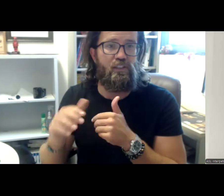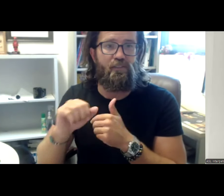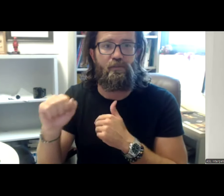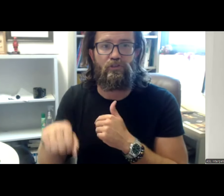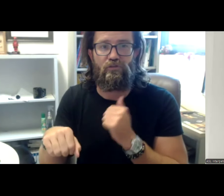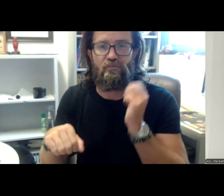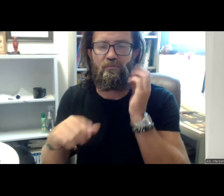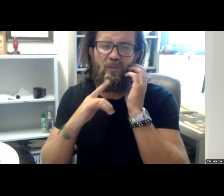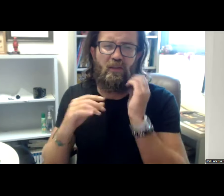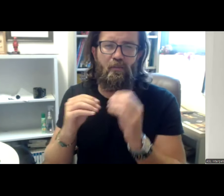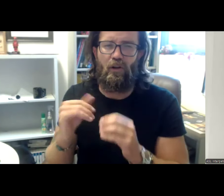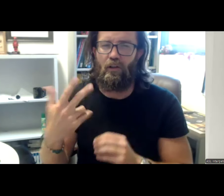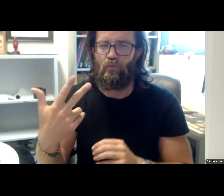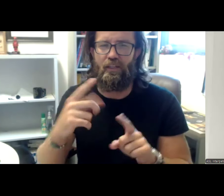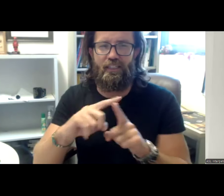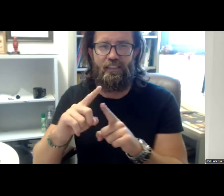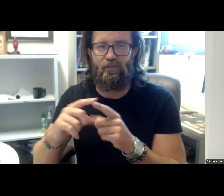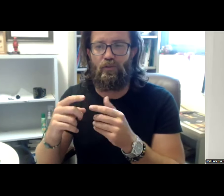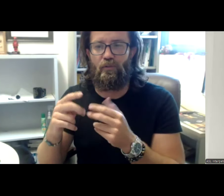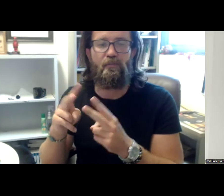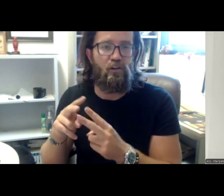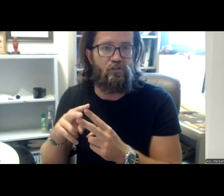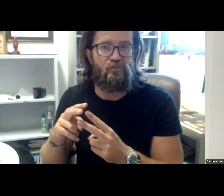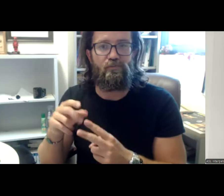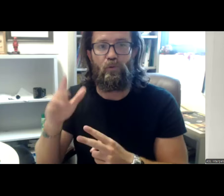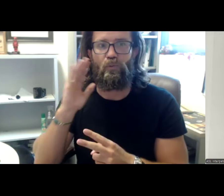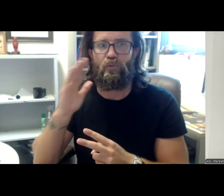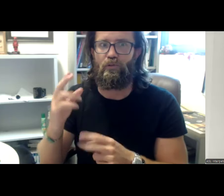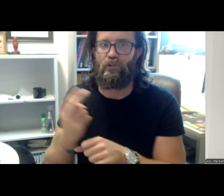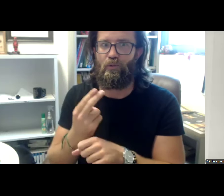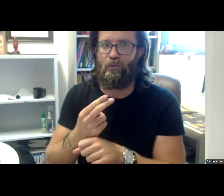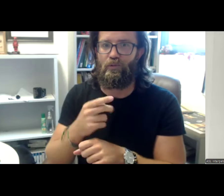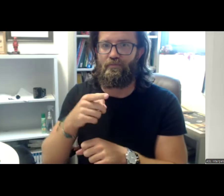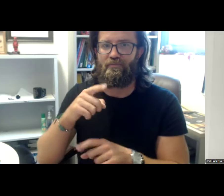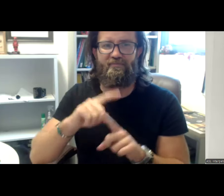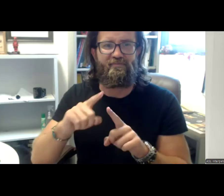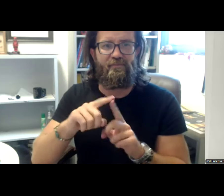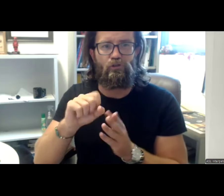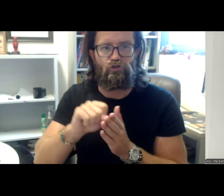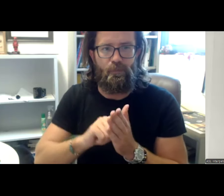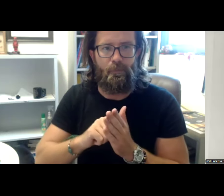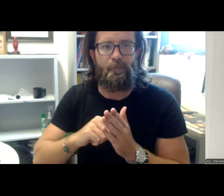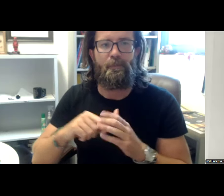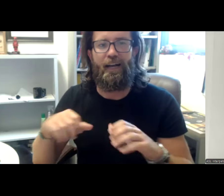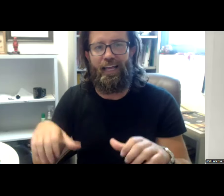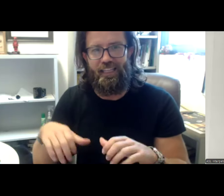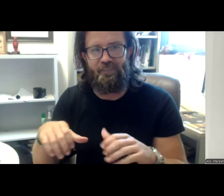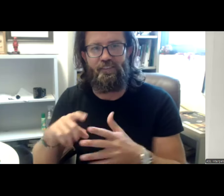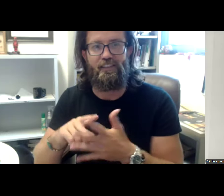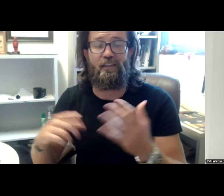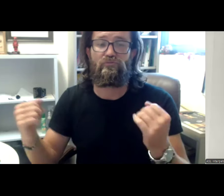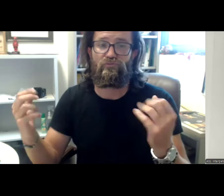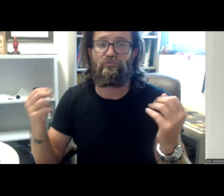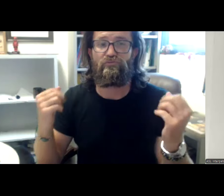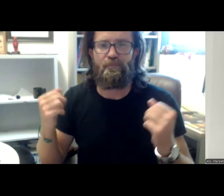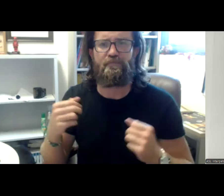with, and for the rest of the semester, there'll be 3 different partners you'll be interacting with, and you can use